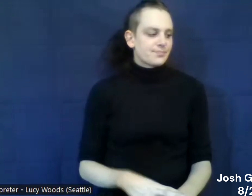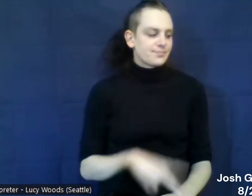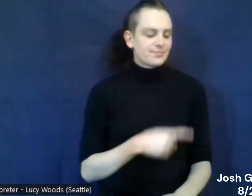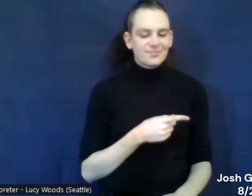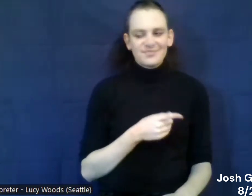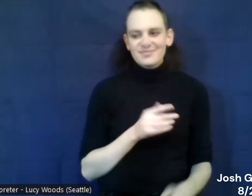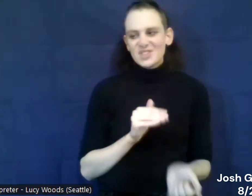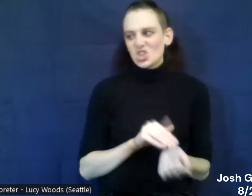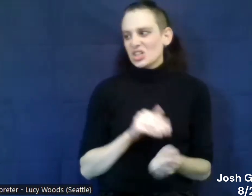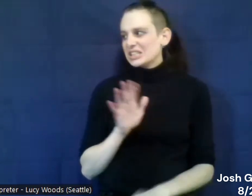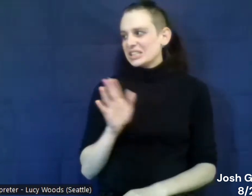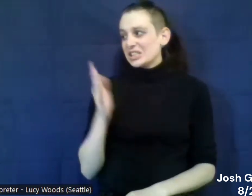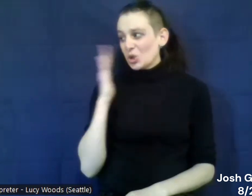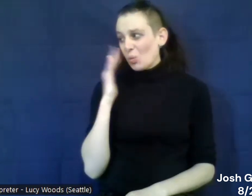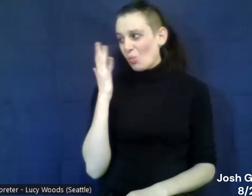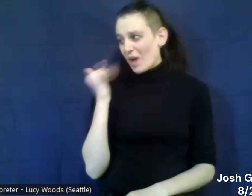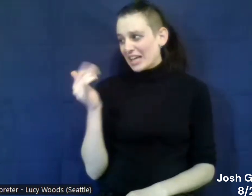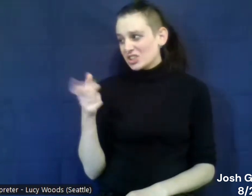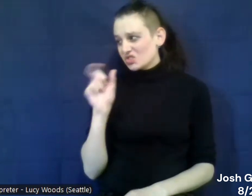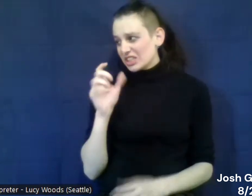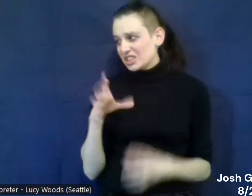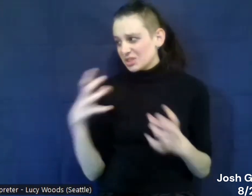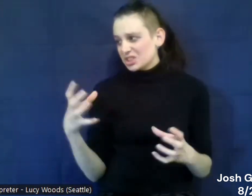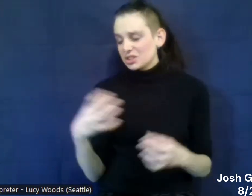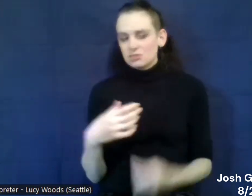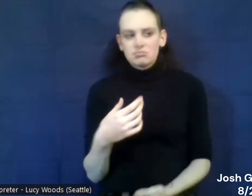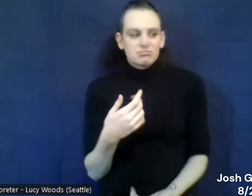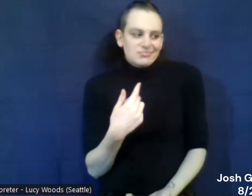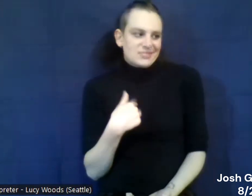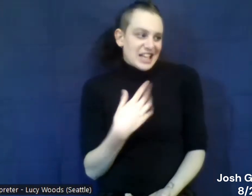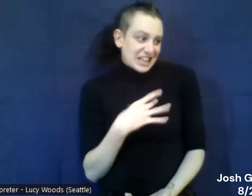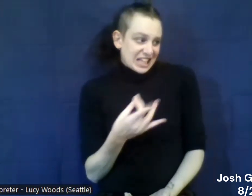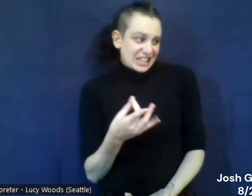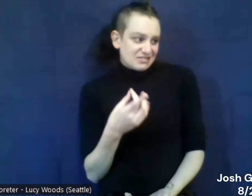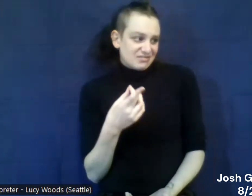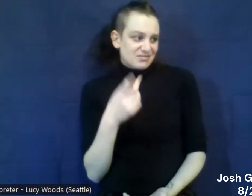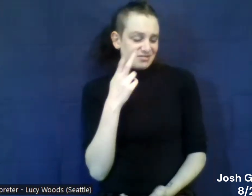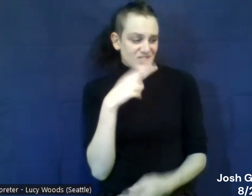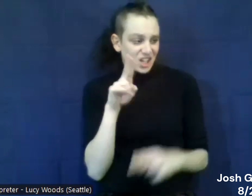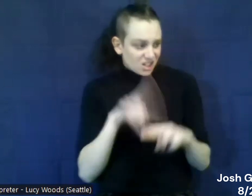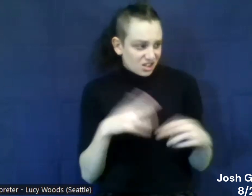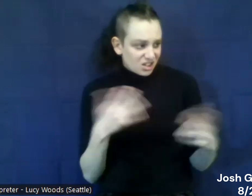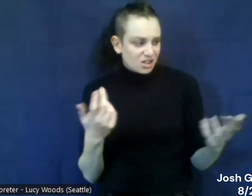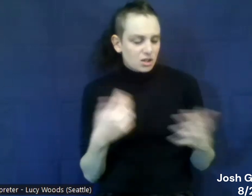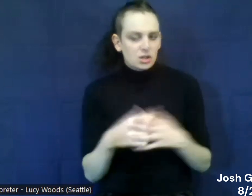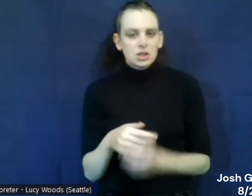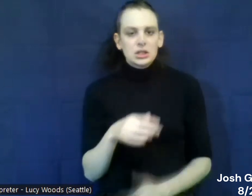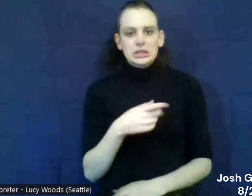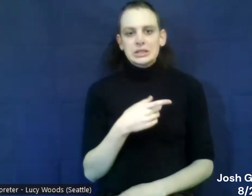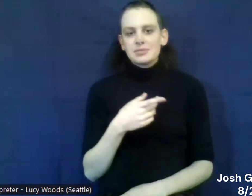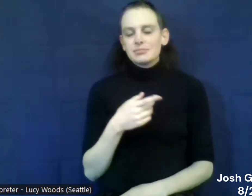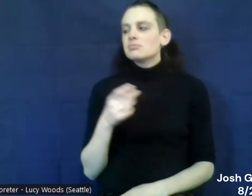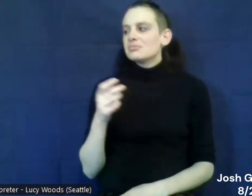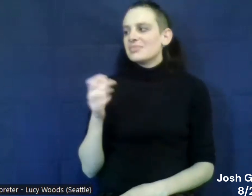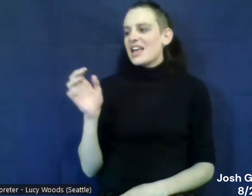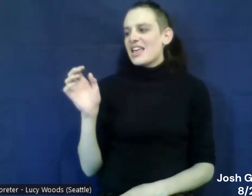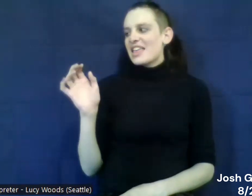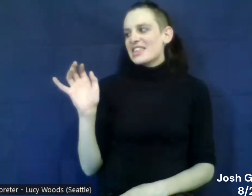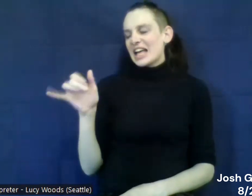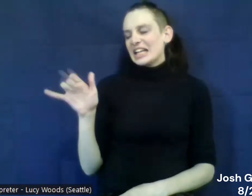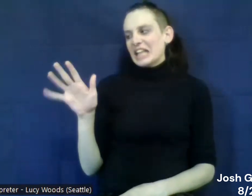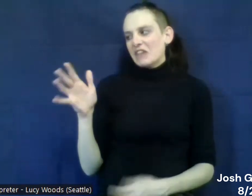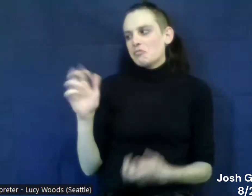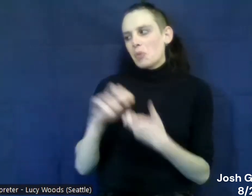you know like why you drink this much? And I was like, because I like it. I think it's fun. There's nothing wrong with that. And he's like, yeah, that's kind of a problem.